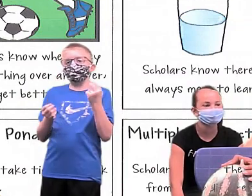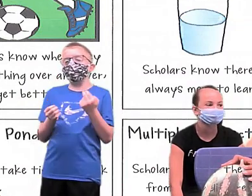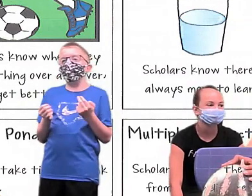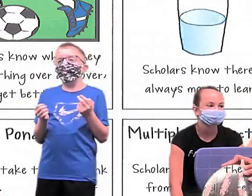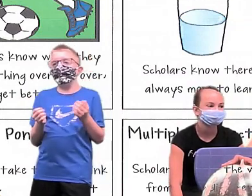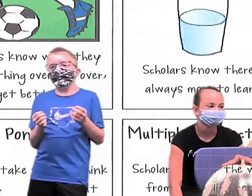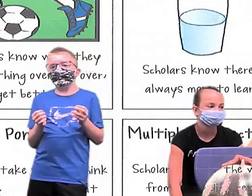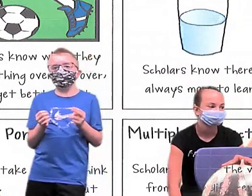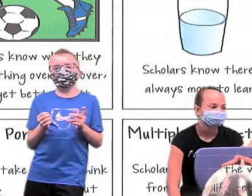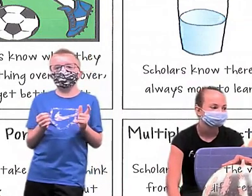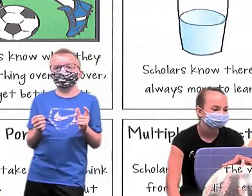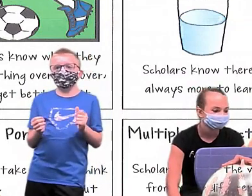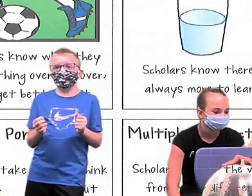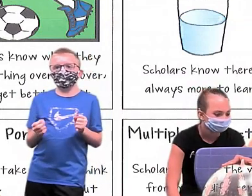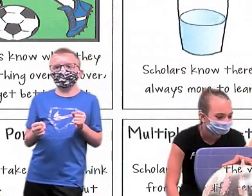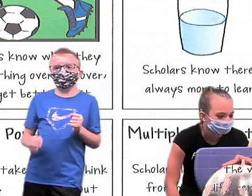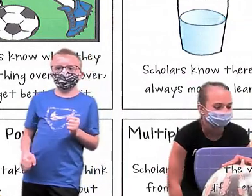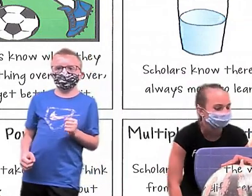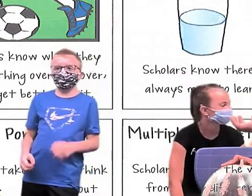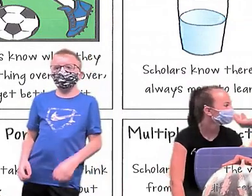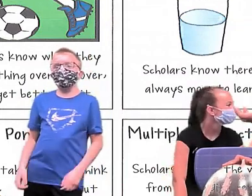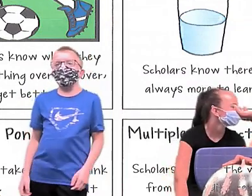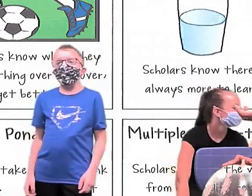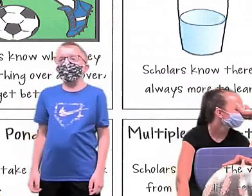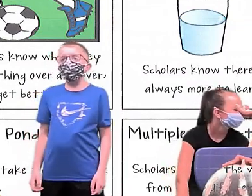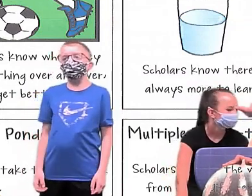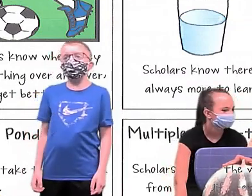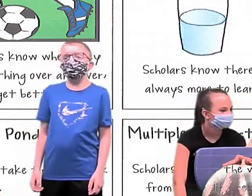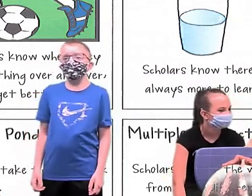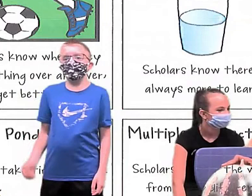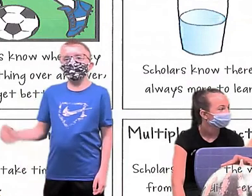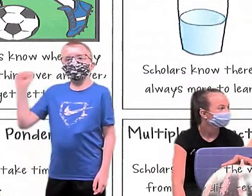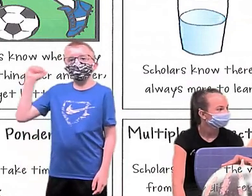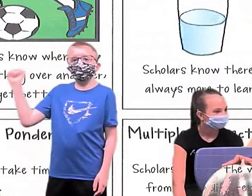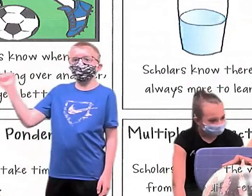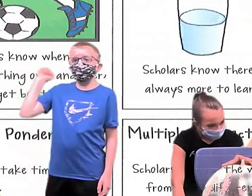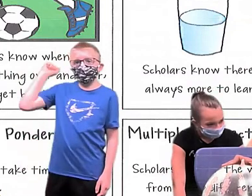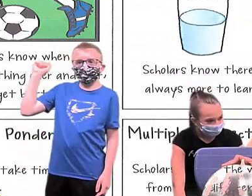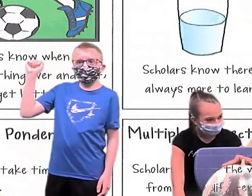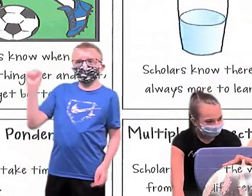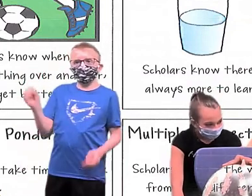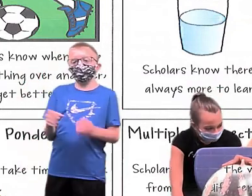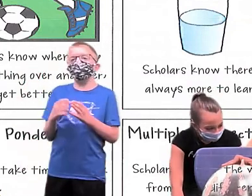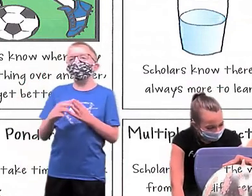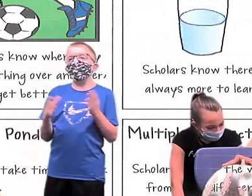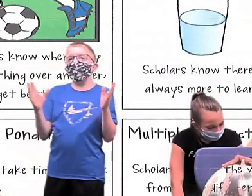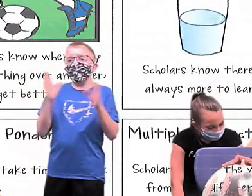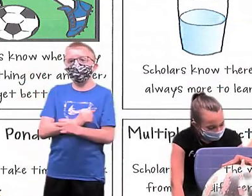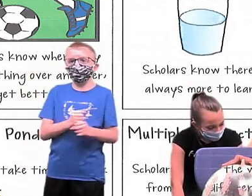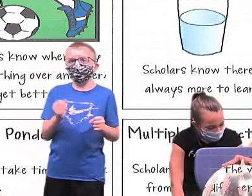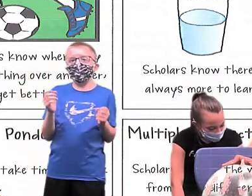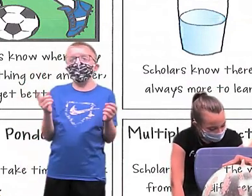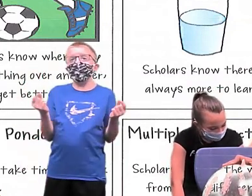a couple of habits or actions that you do that make you